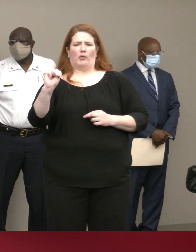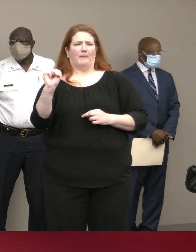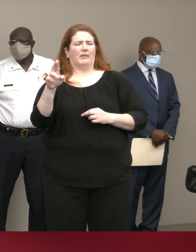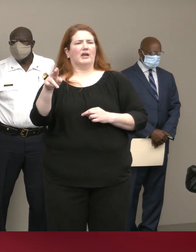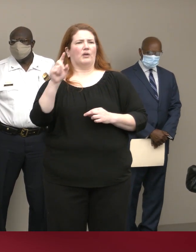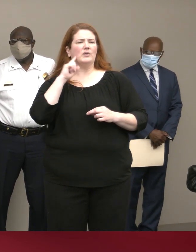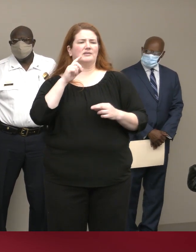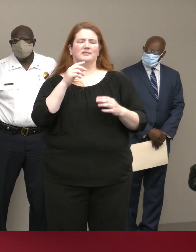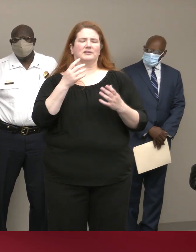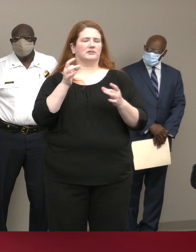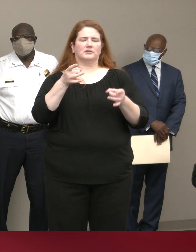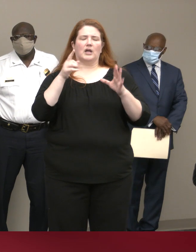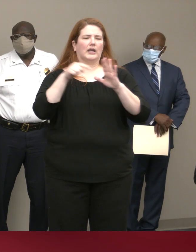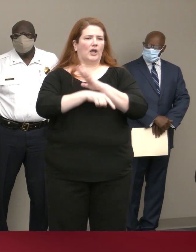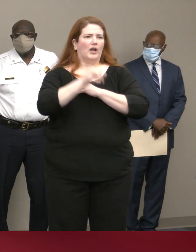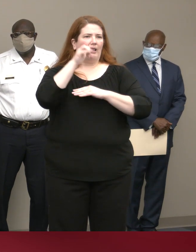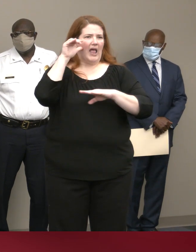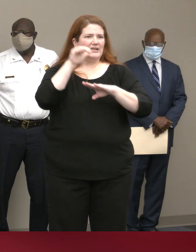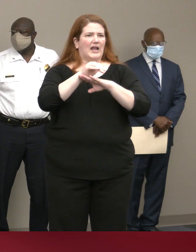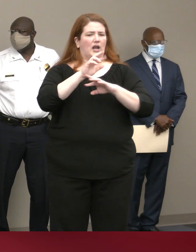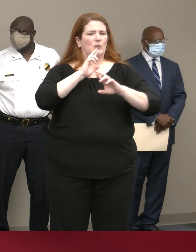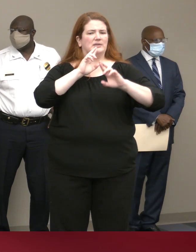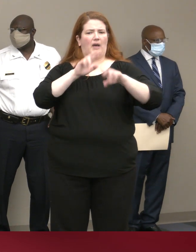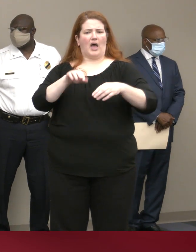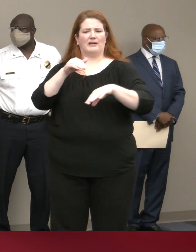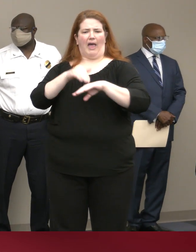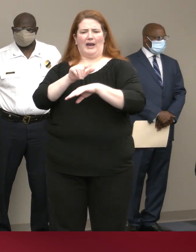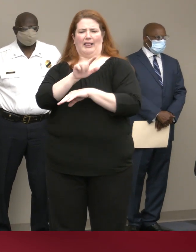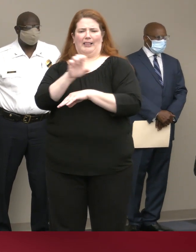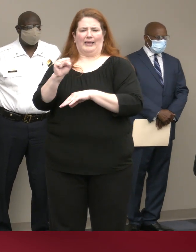while responding to an alarm at Lee's Pawn Shop.